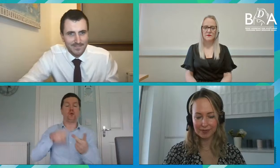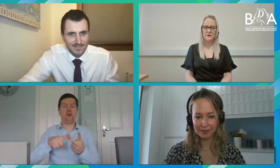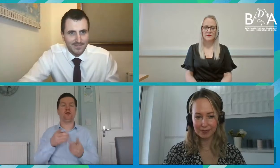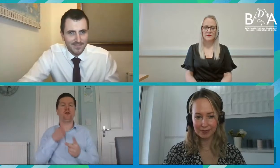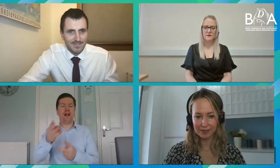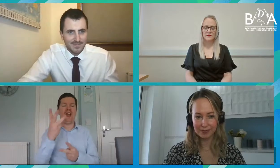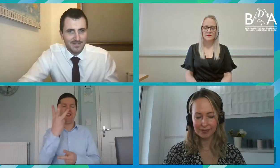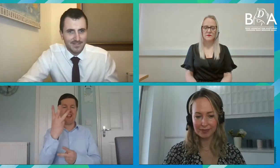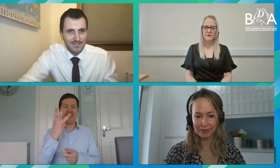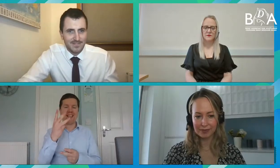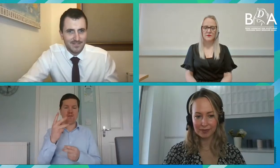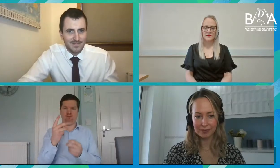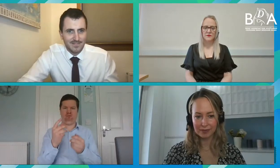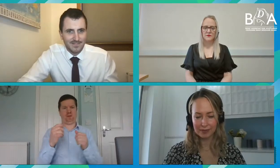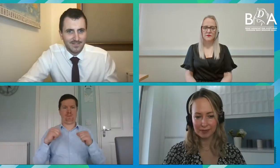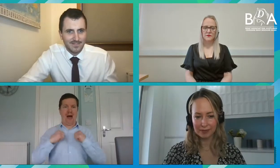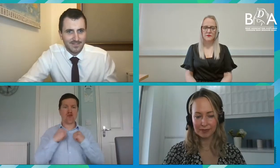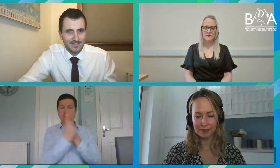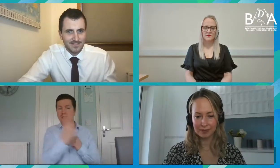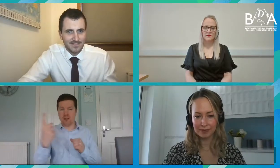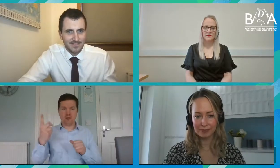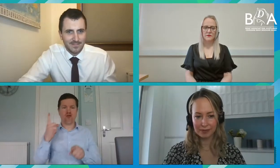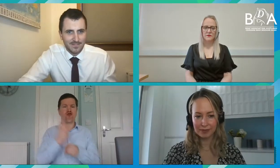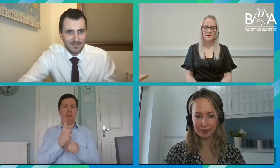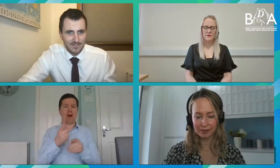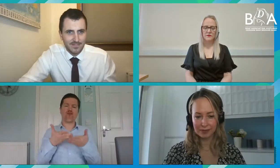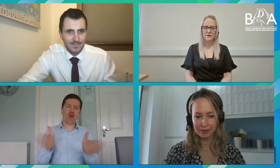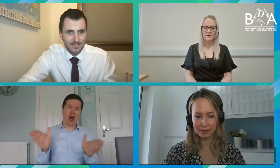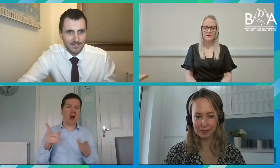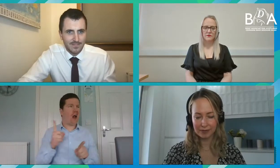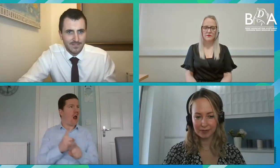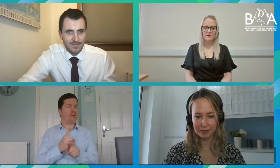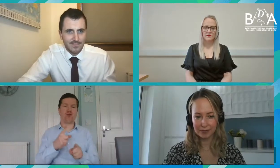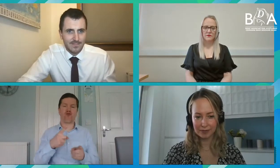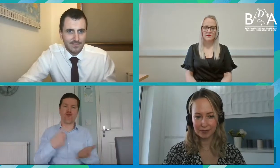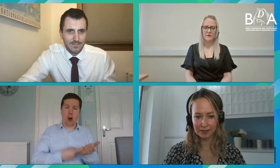profoundly deaf and that there might be some barriers on me, but